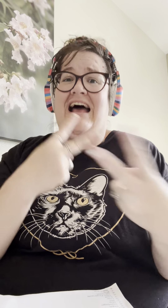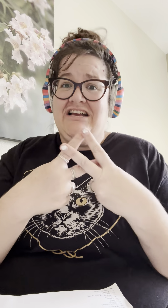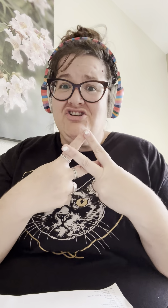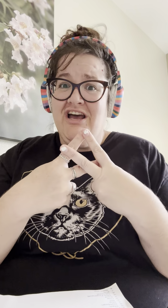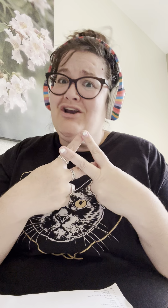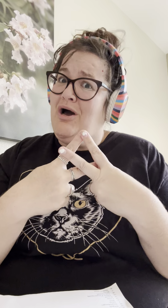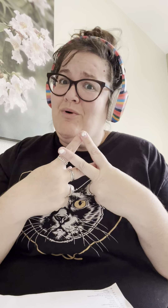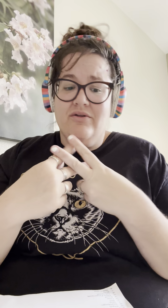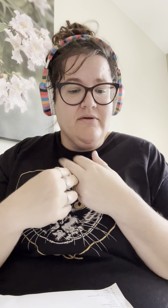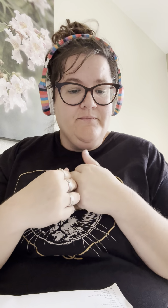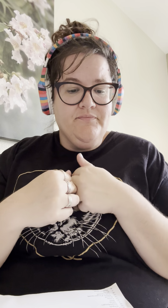hashtag not worth.